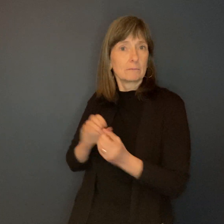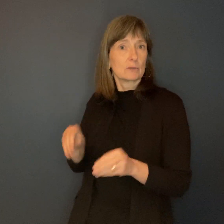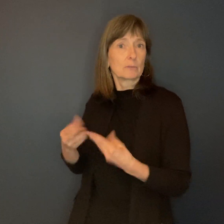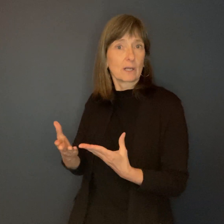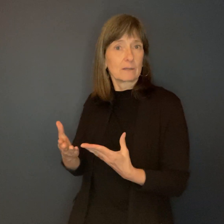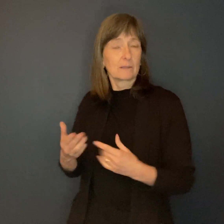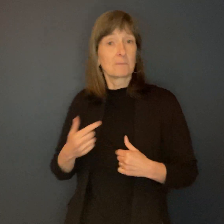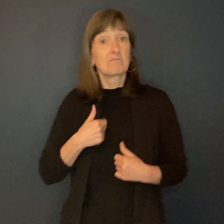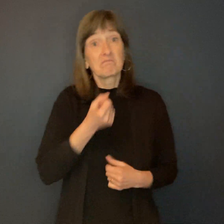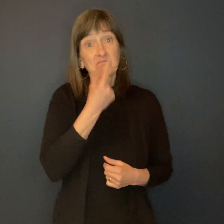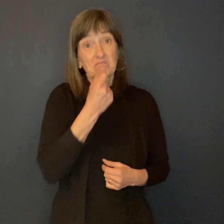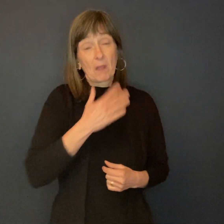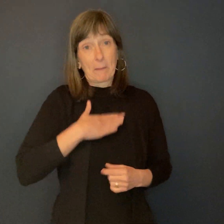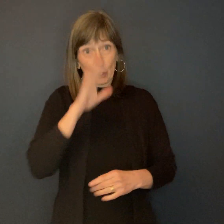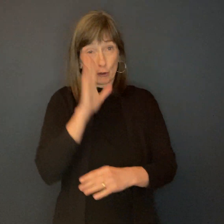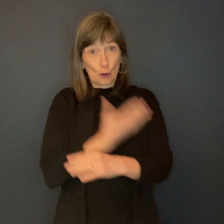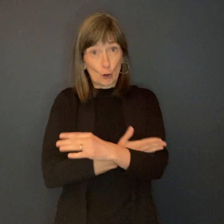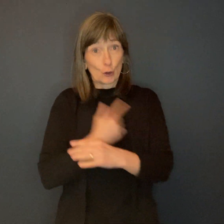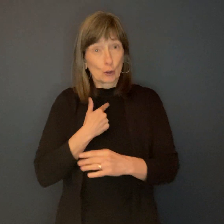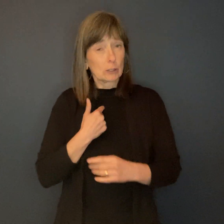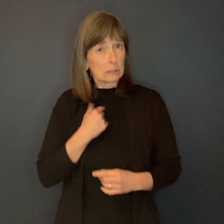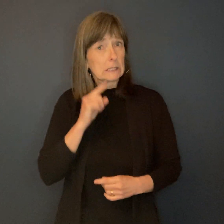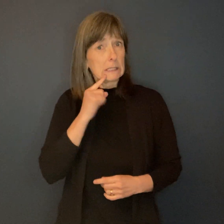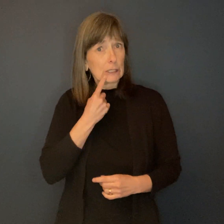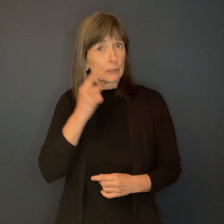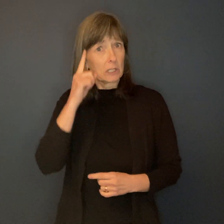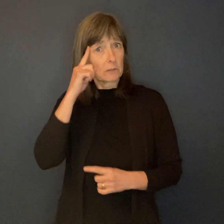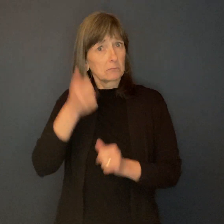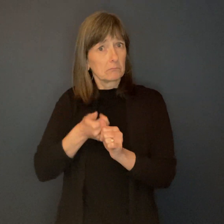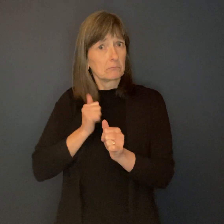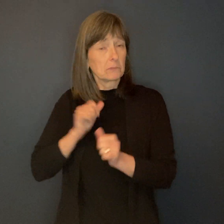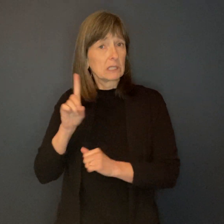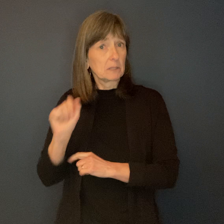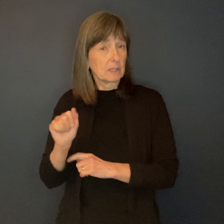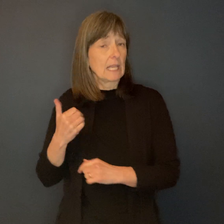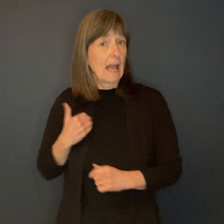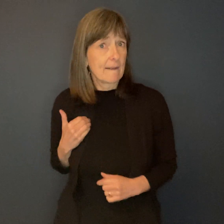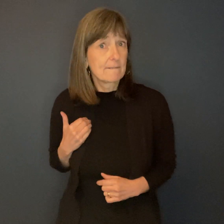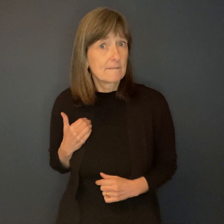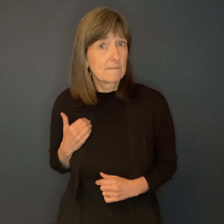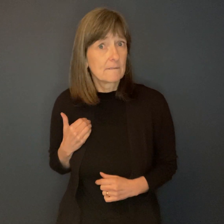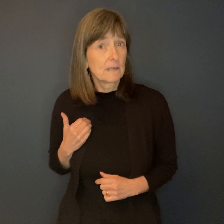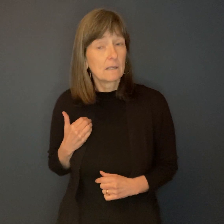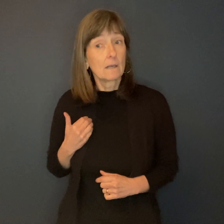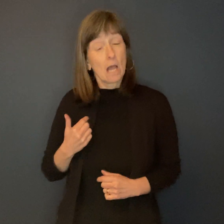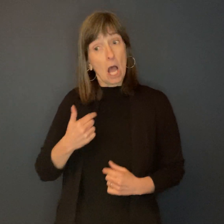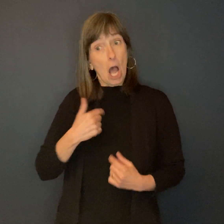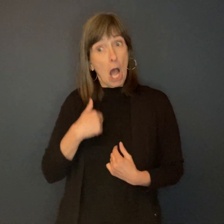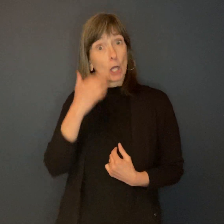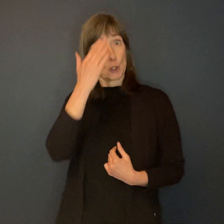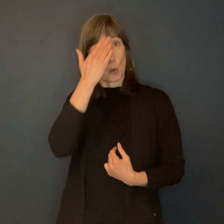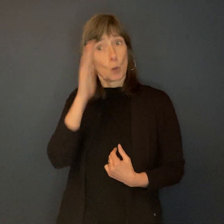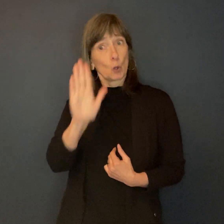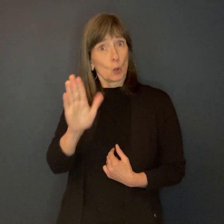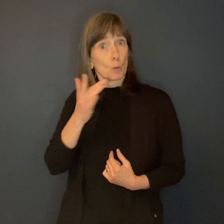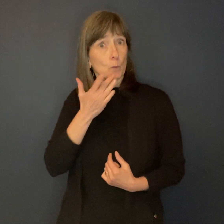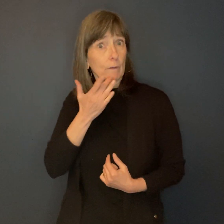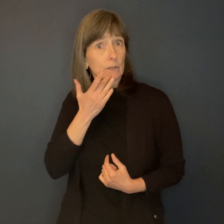significant intellectual disability. I know intensely what her will and preferences would be on